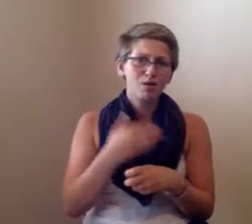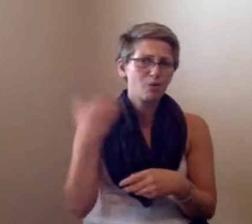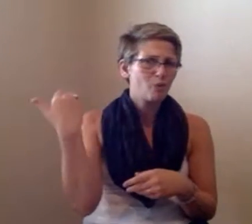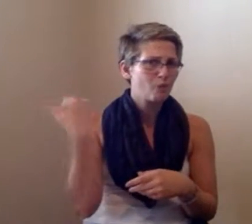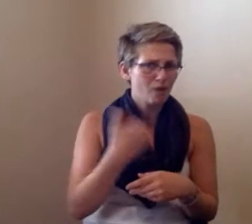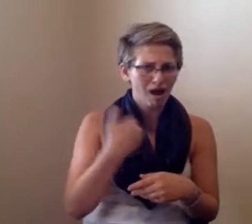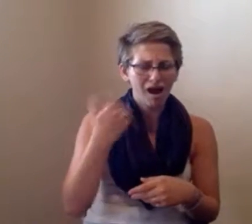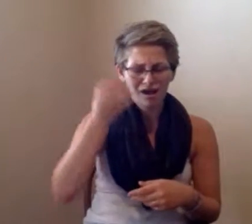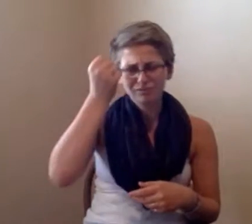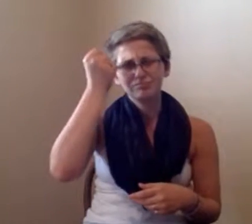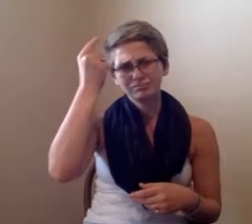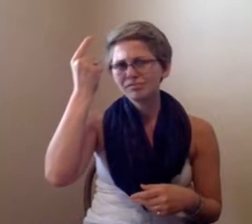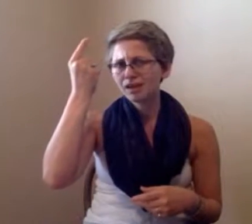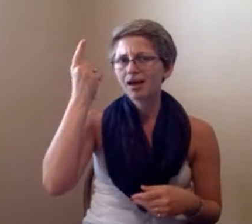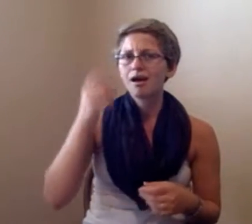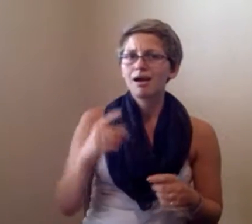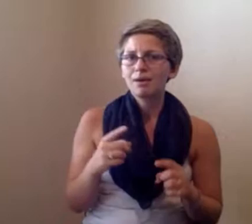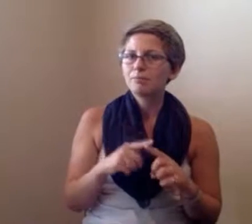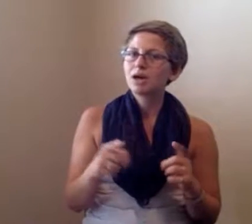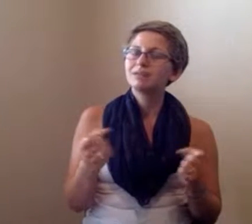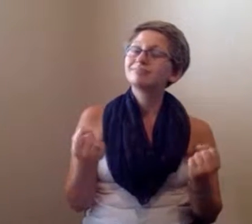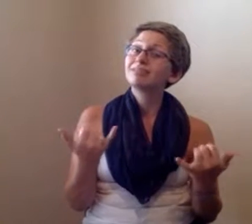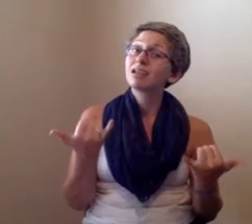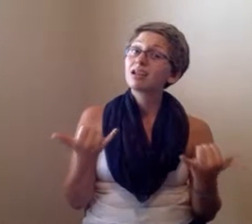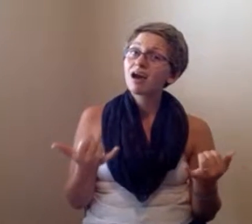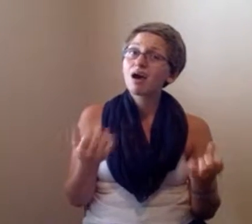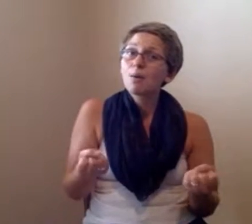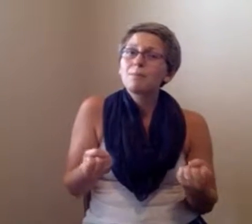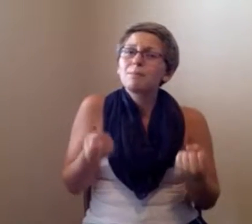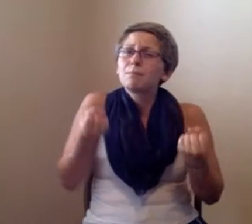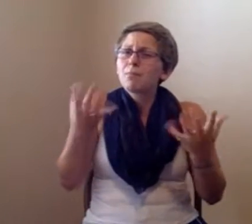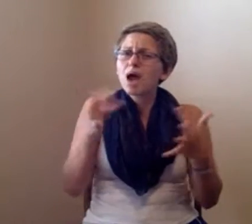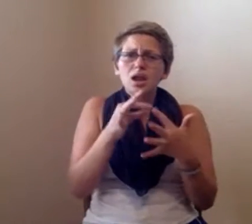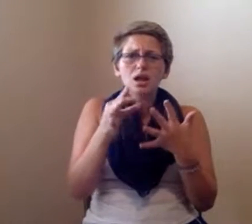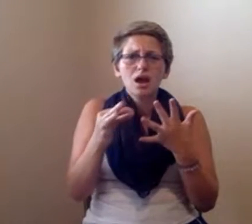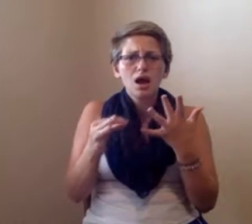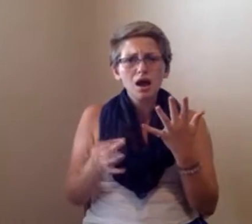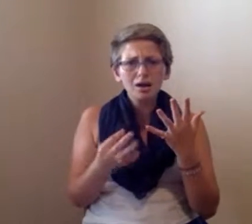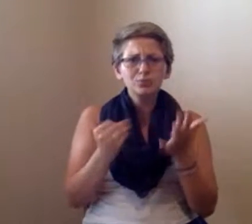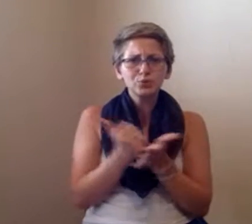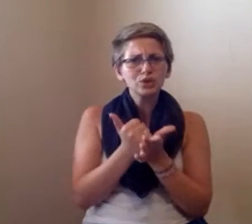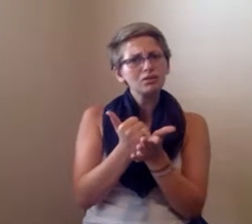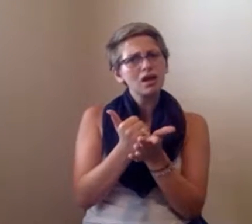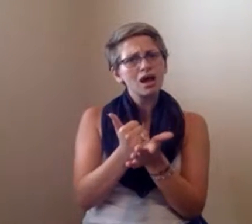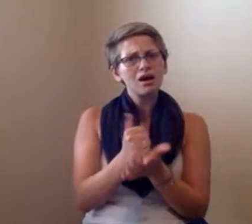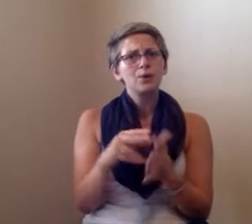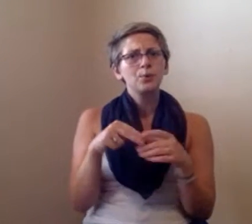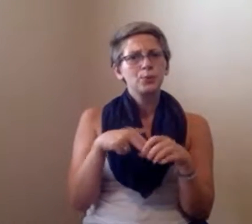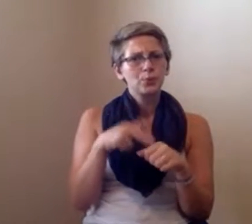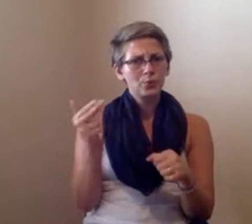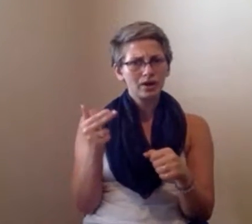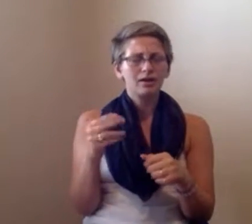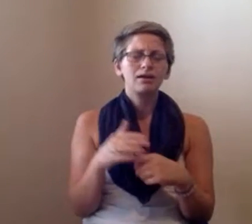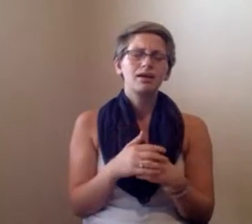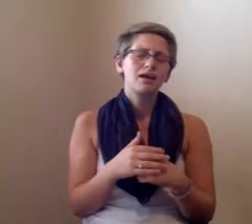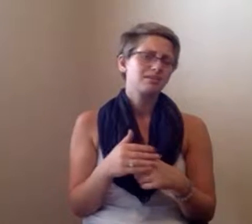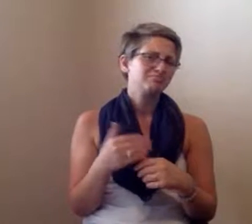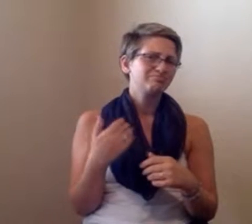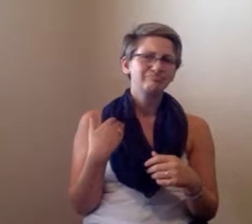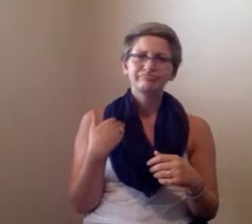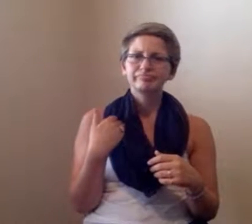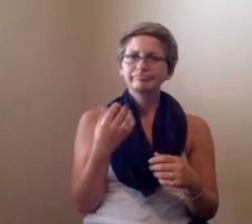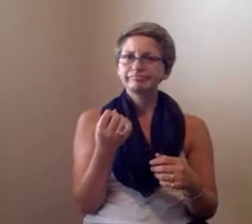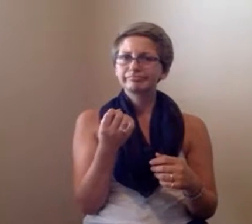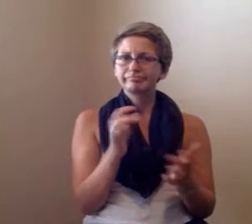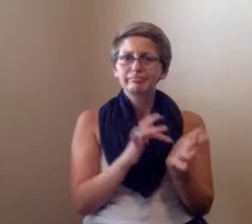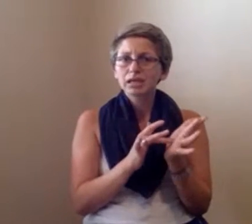new options. If you ask your physician, have a discussion with them. There are new medications, there's new treatments that have a much